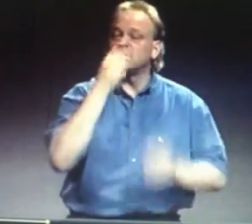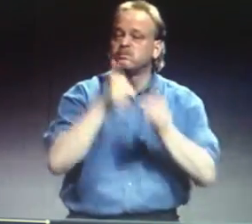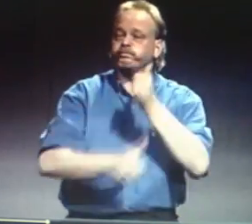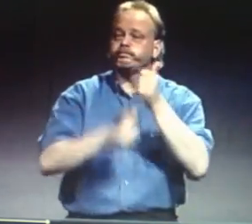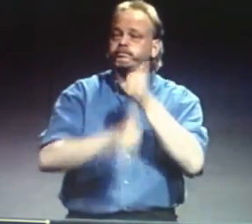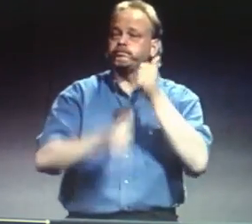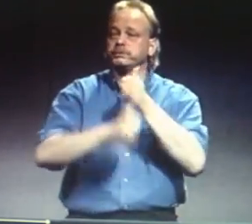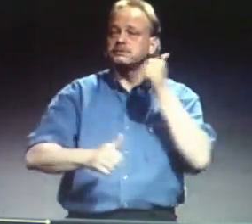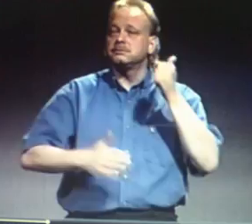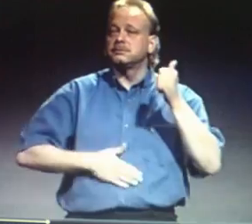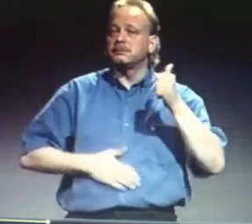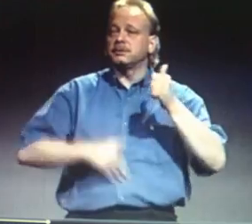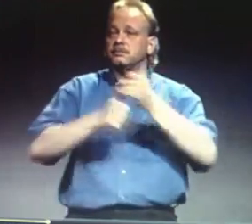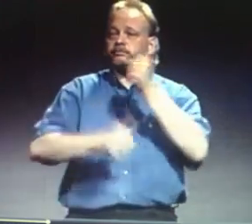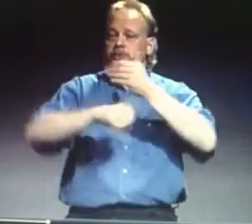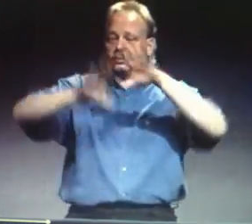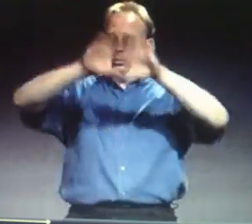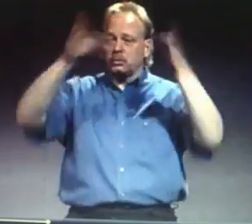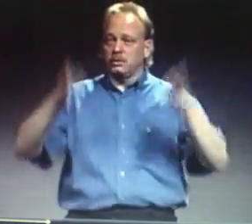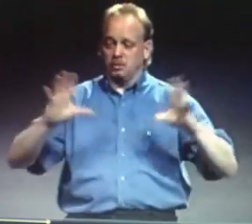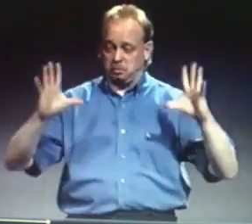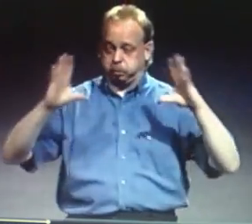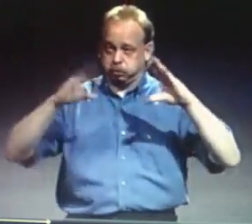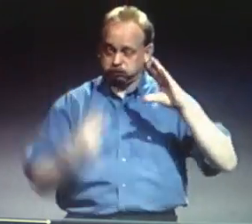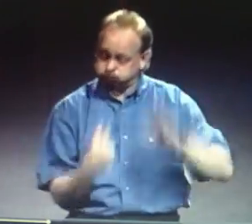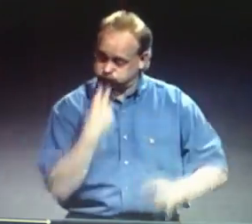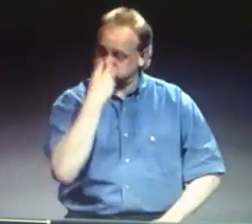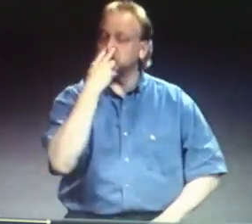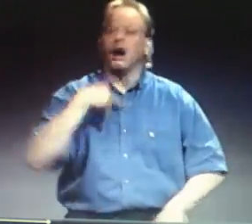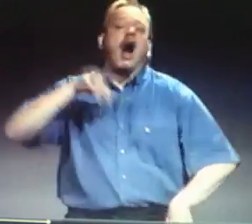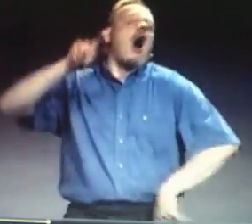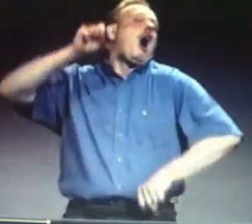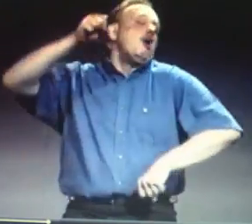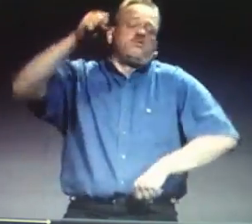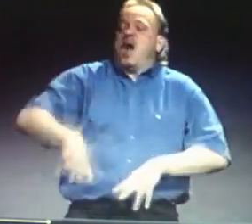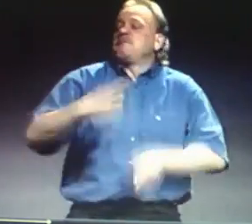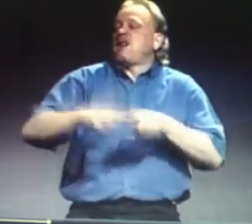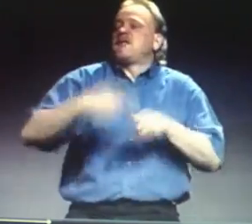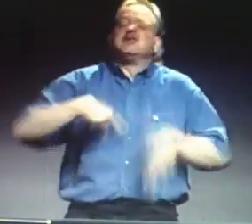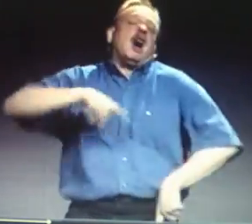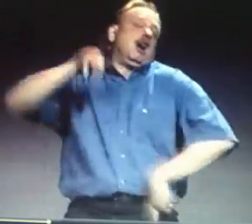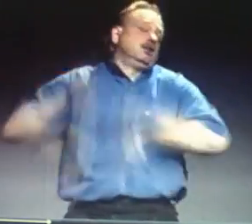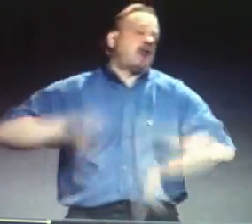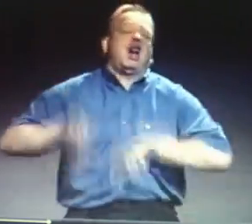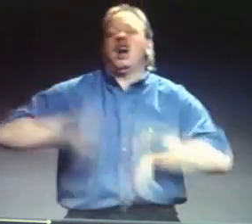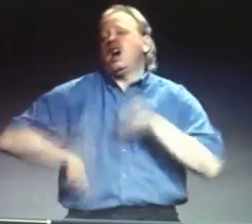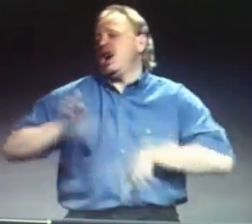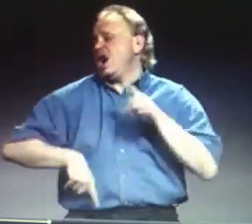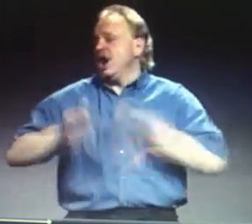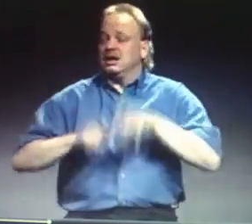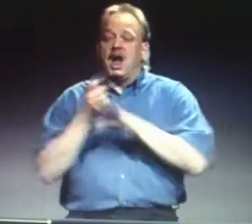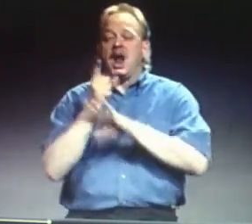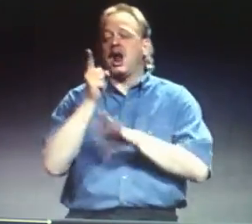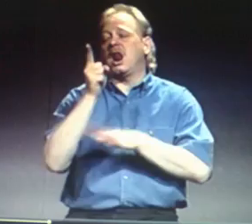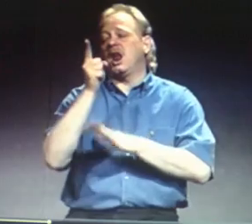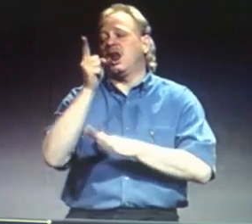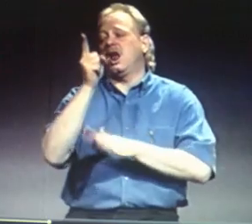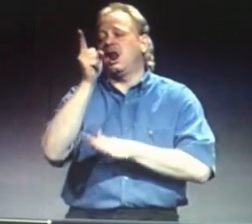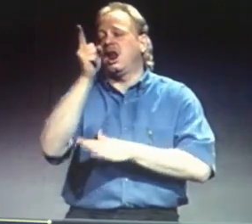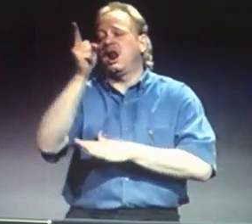So I stab the sack with the knife. Big mistake. Poop comes flying out everywhere. It gets all